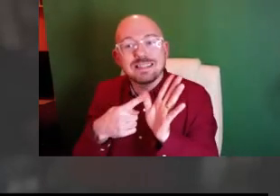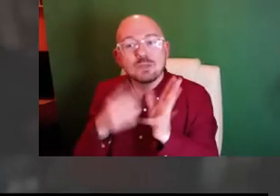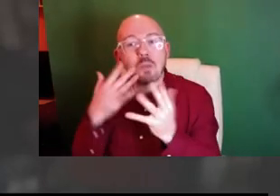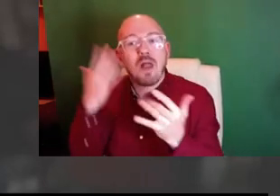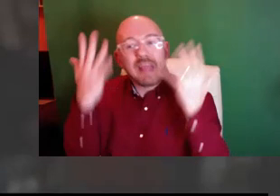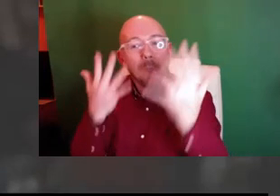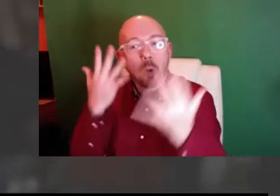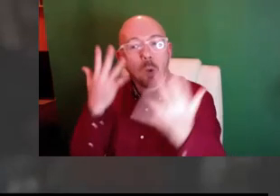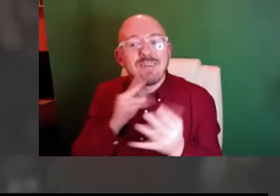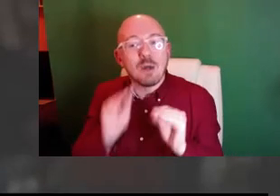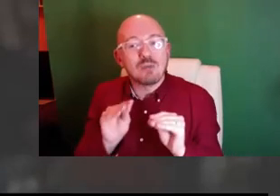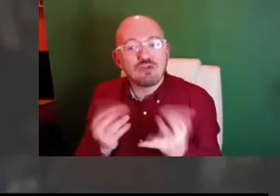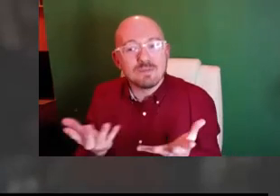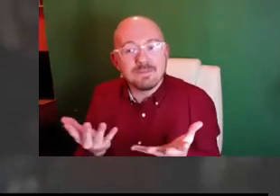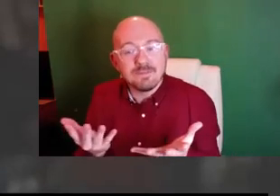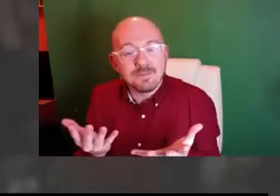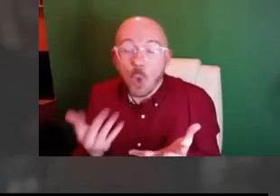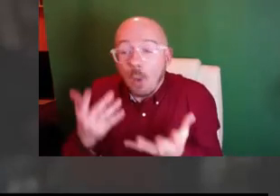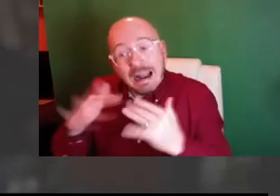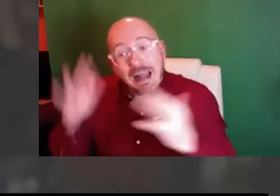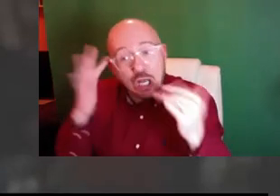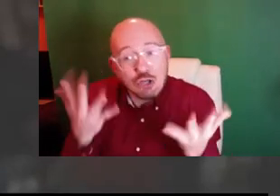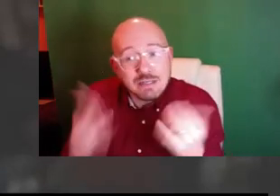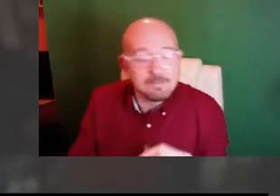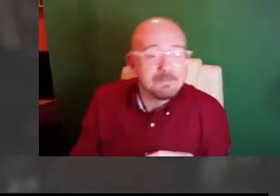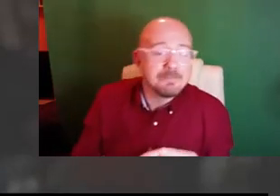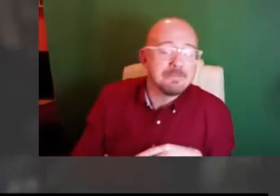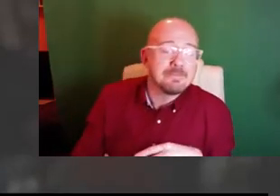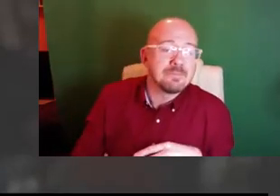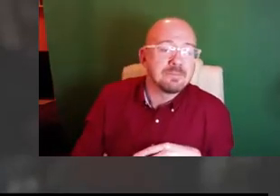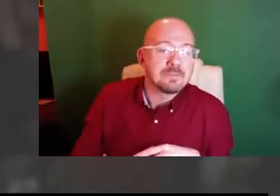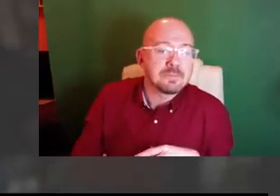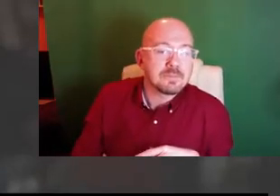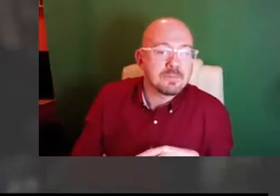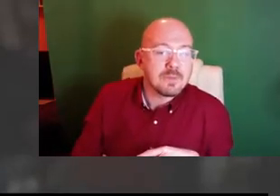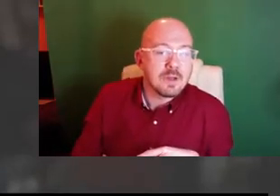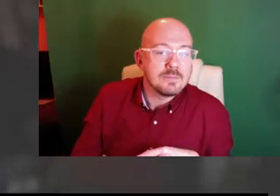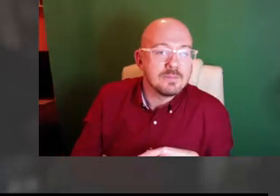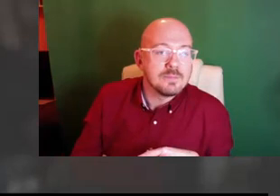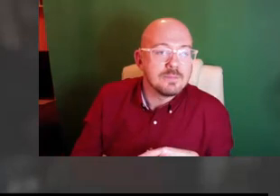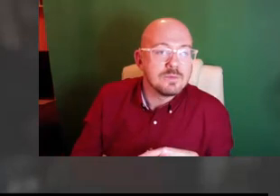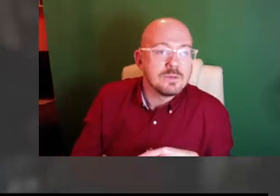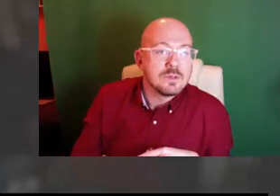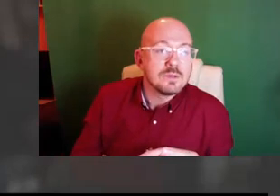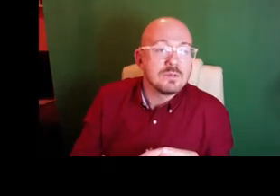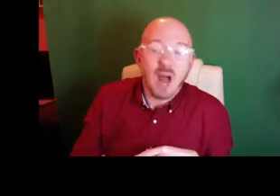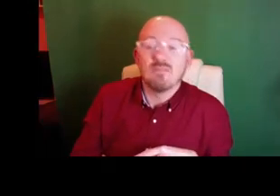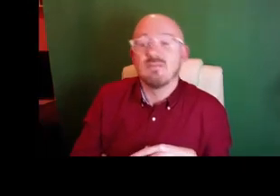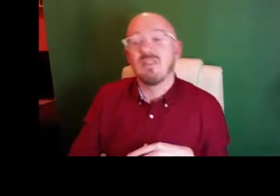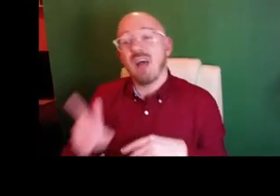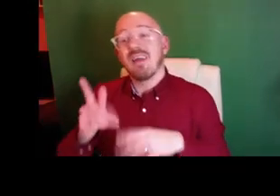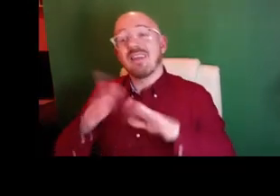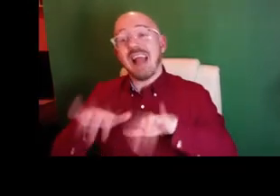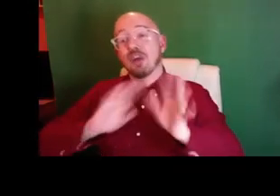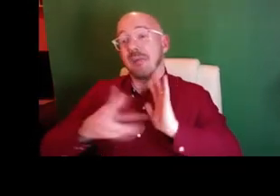or a requirement to promote BSL, it's almost like an indirect way of ensuring, in theory, that deaf children can have exposure